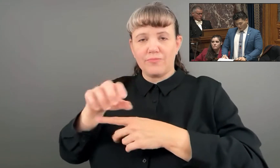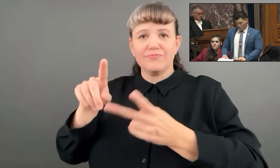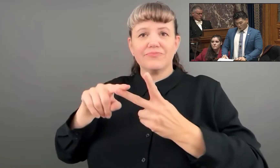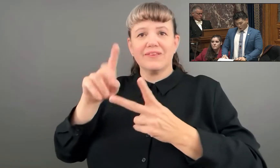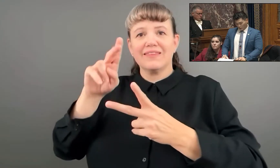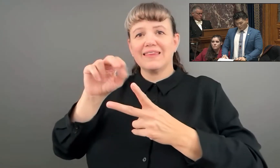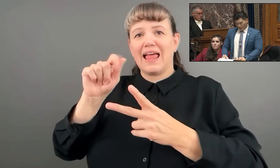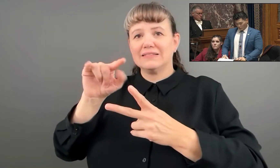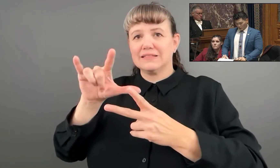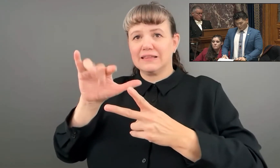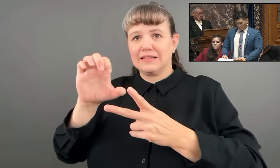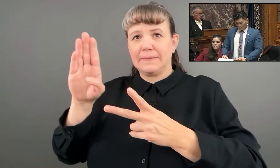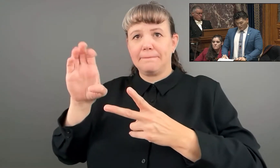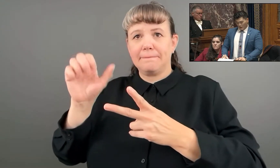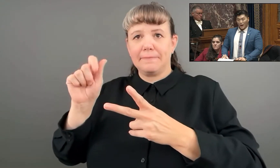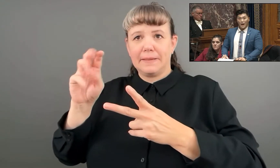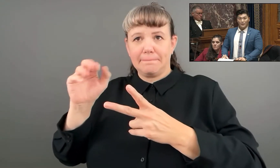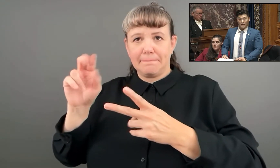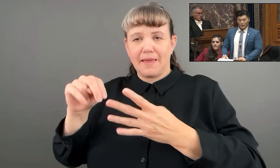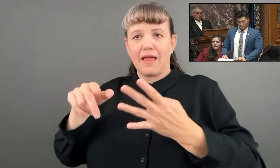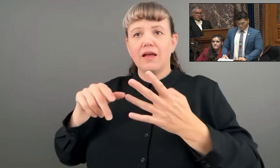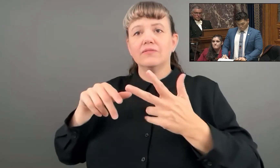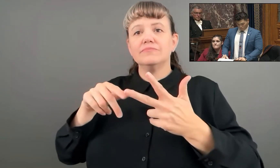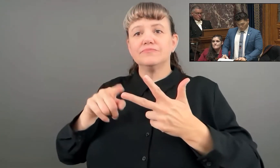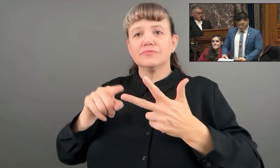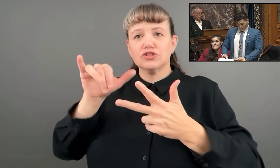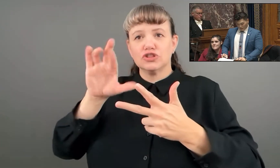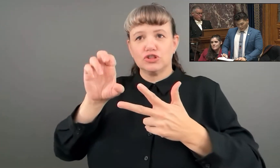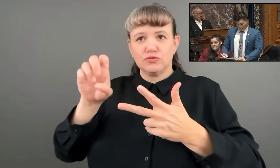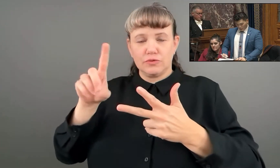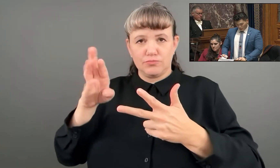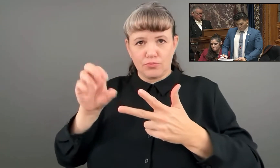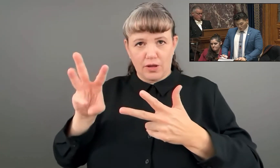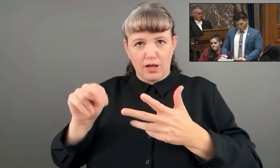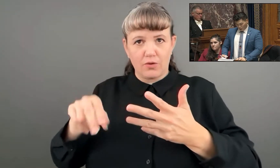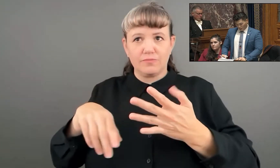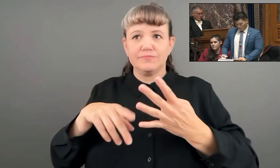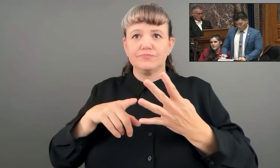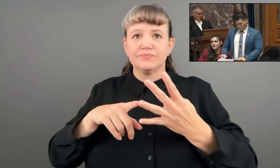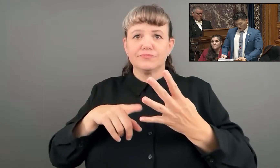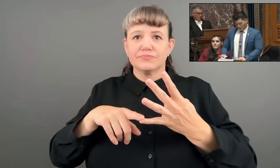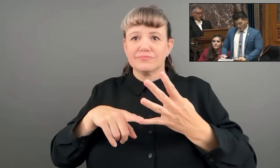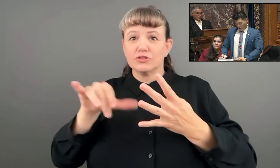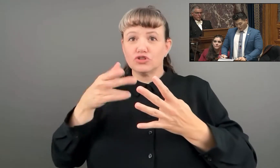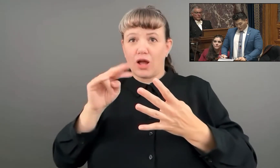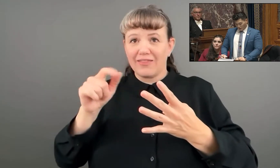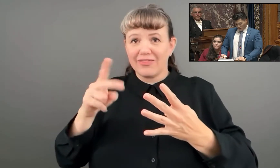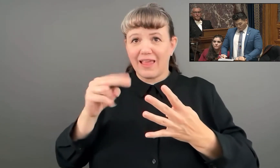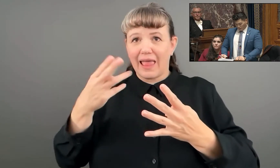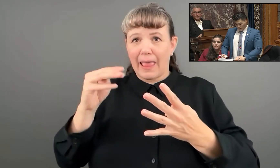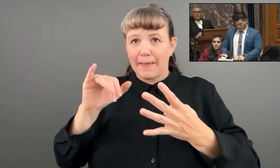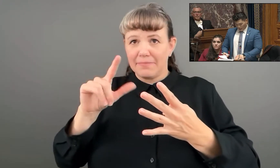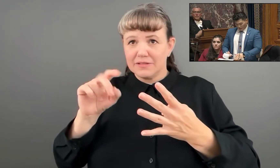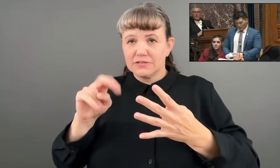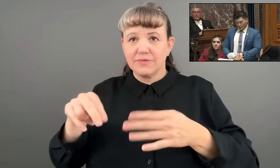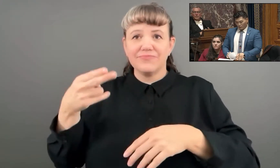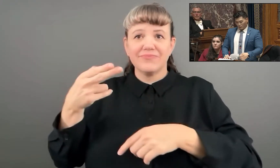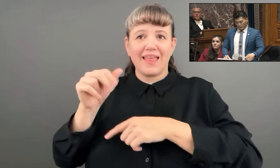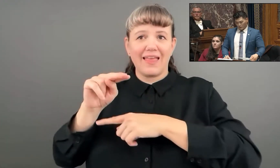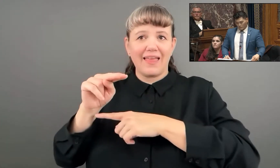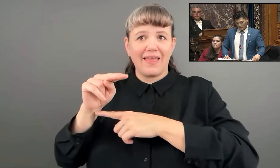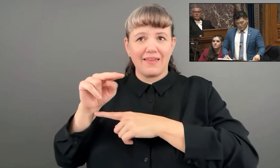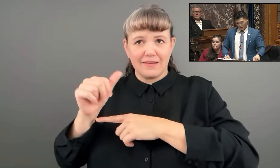Bryson, Jonathan Hamilton, Hannah Kim, Danielle Mijon, Alexa Neufeld, and